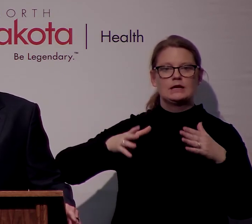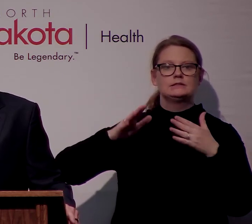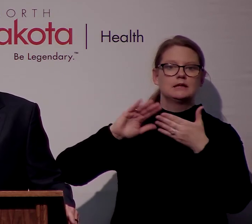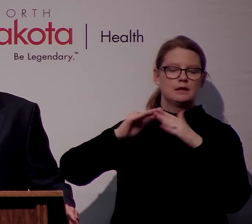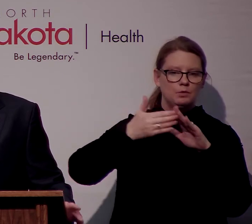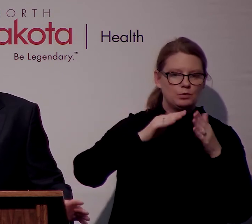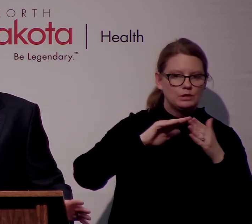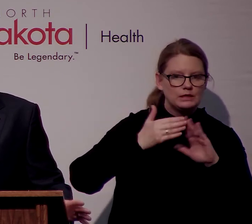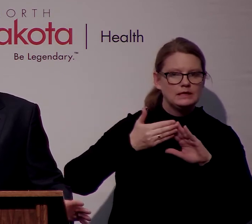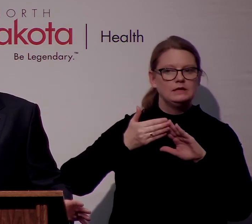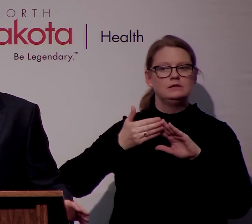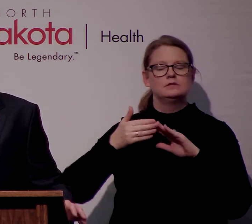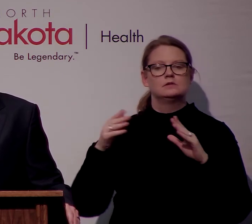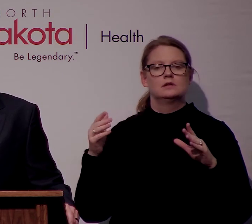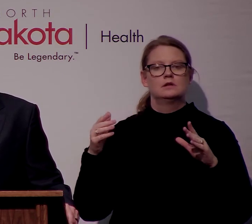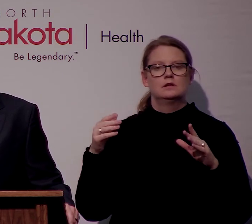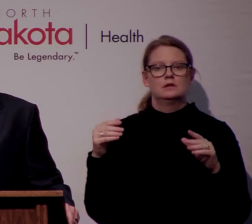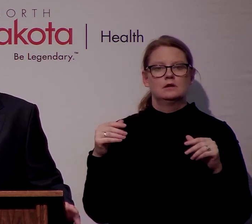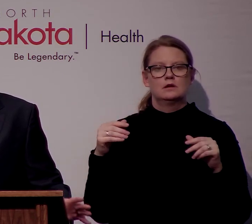communities and